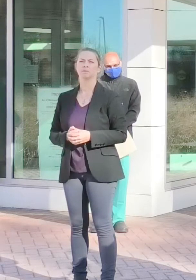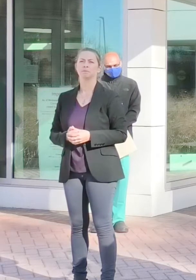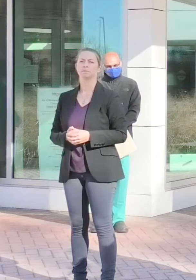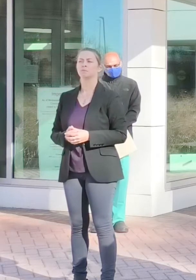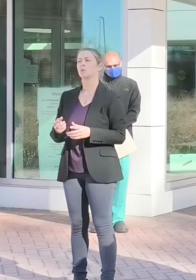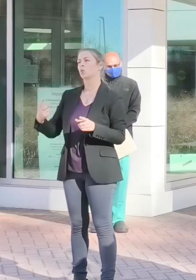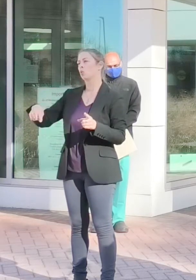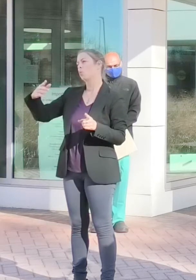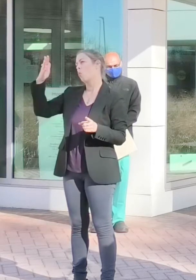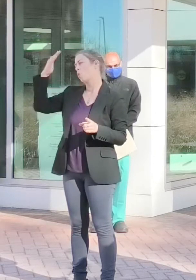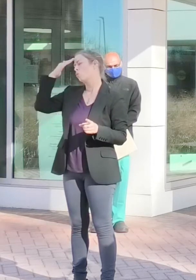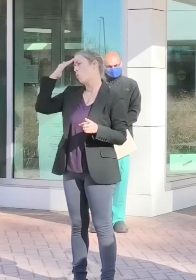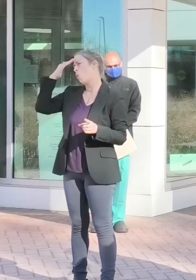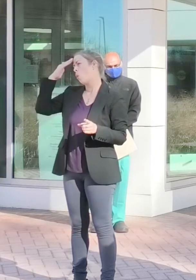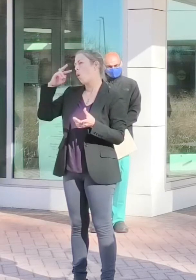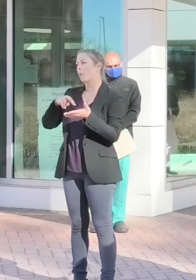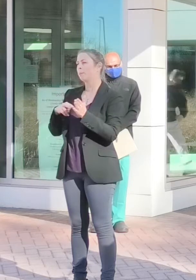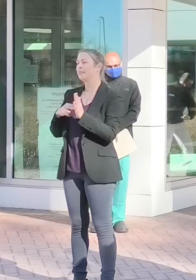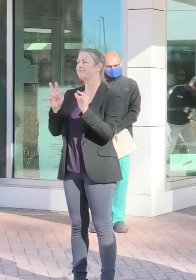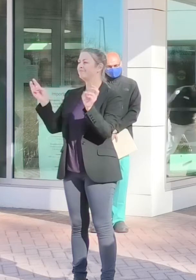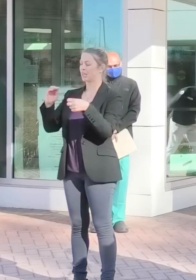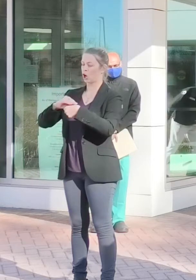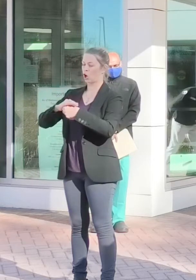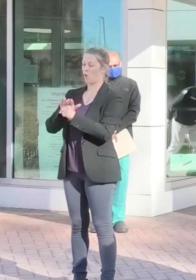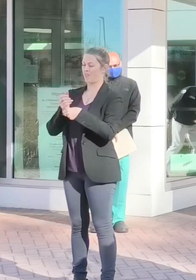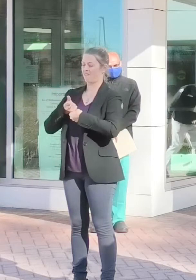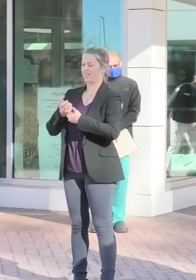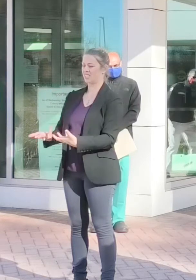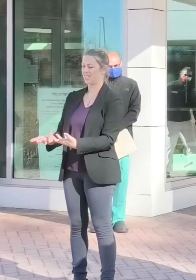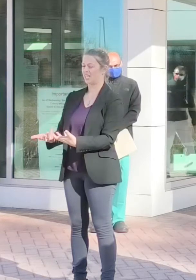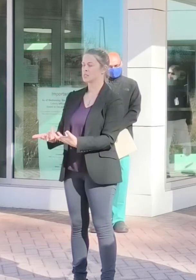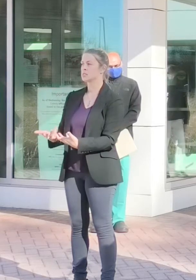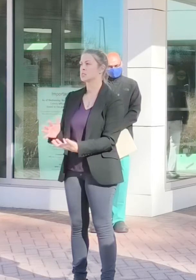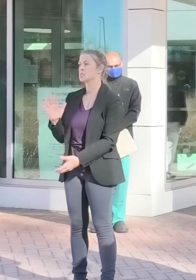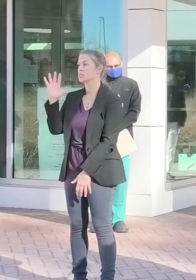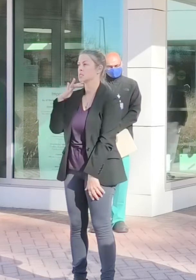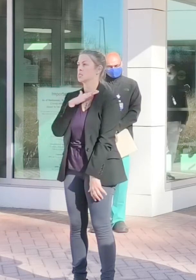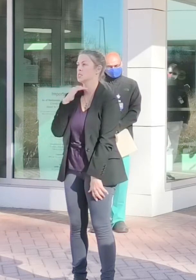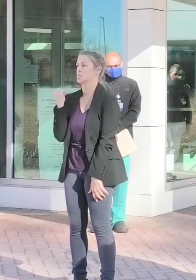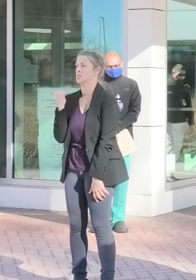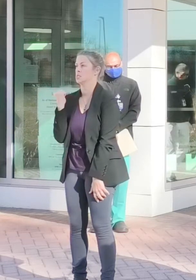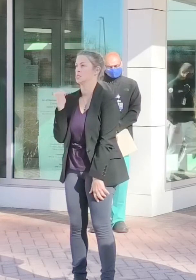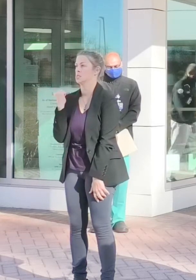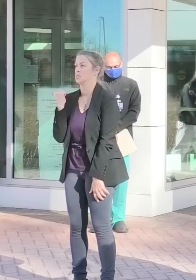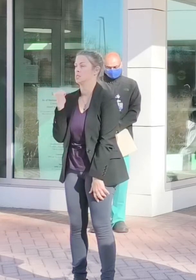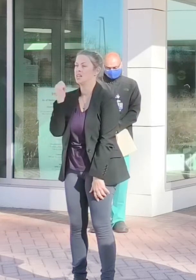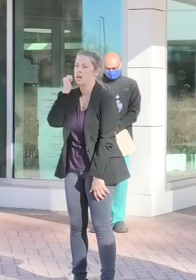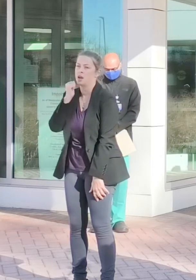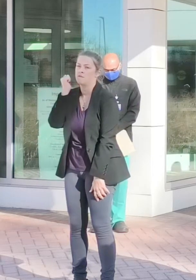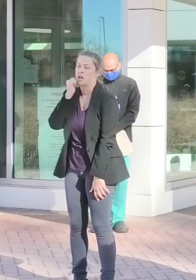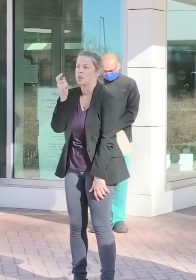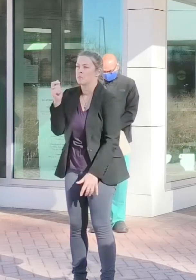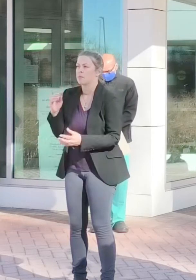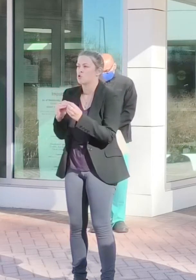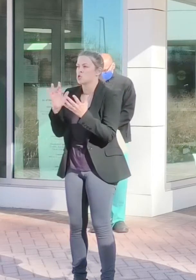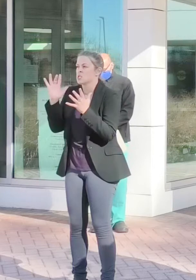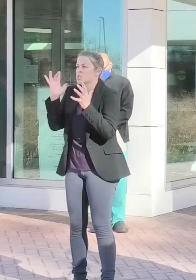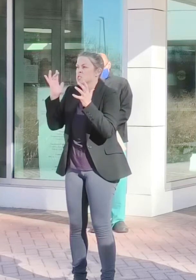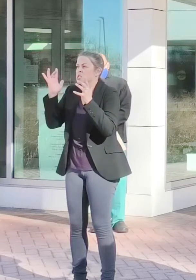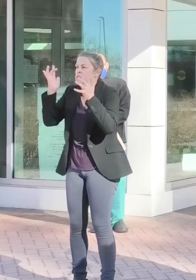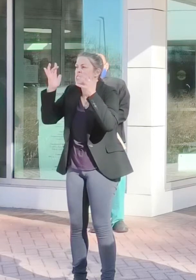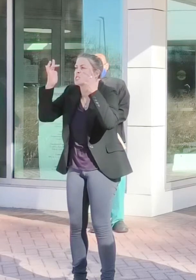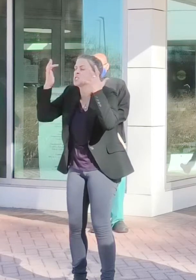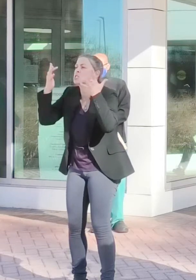COVID fatigue, and it's real with each day, week, and month that goes past without